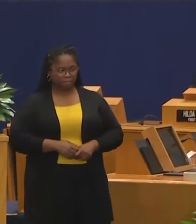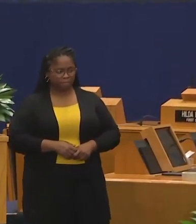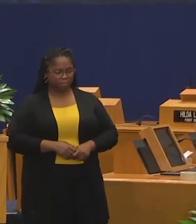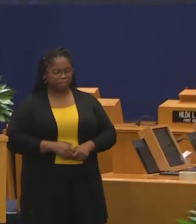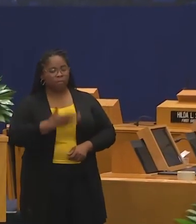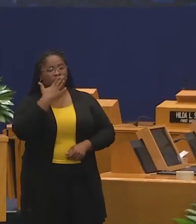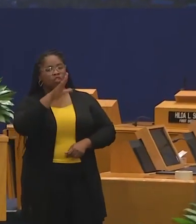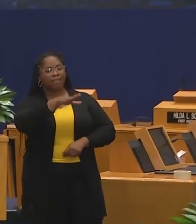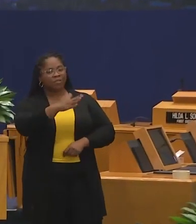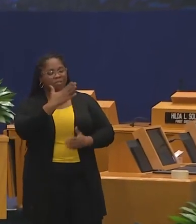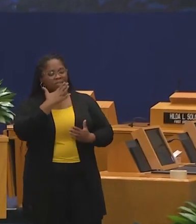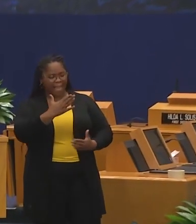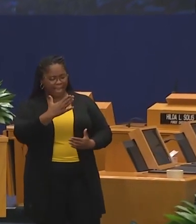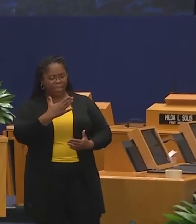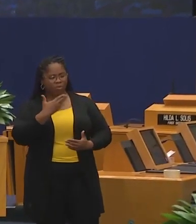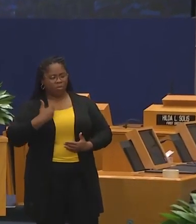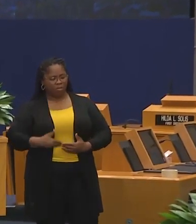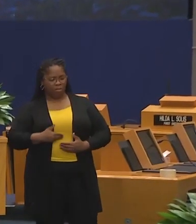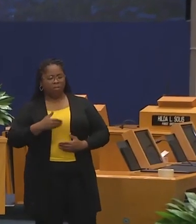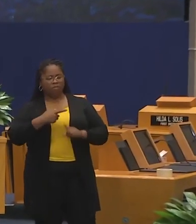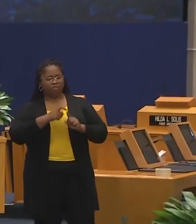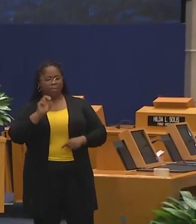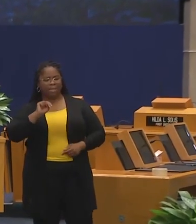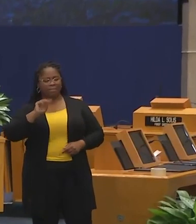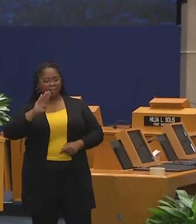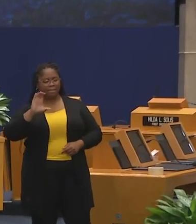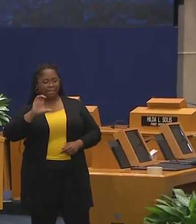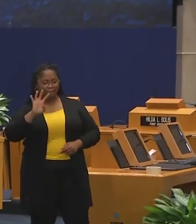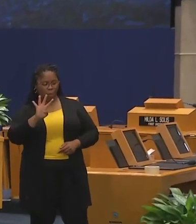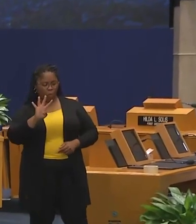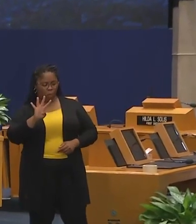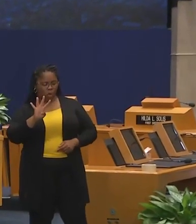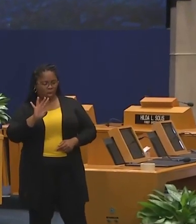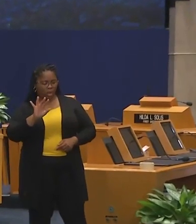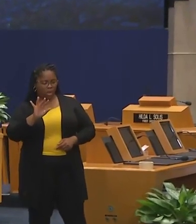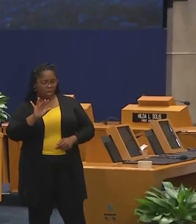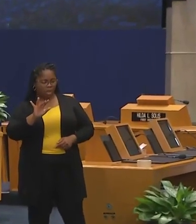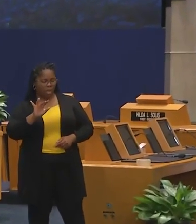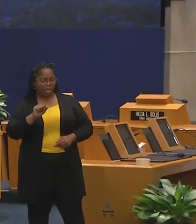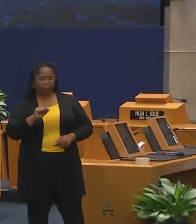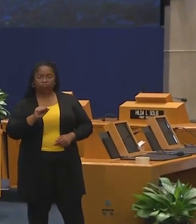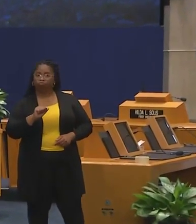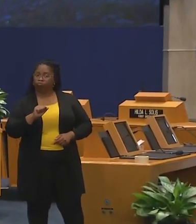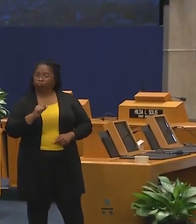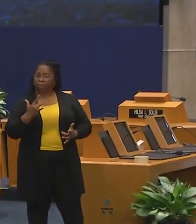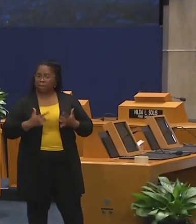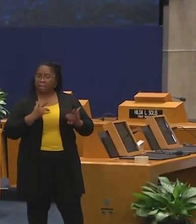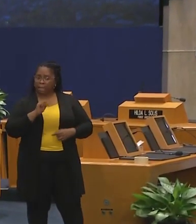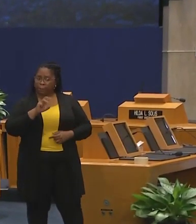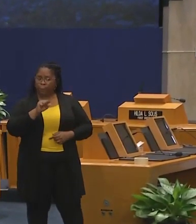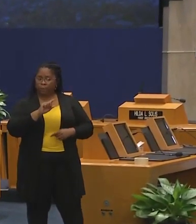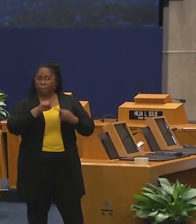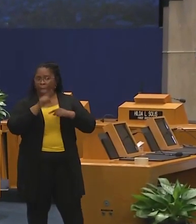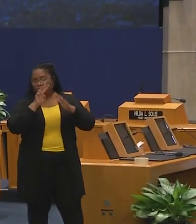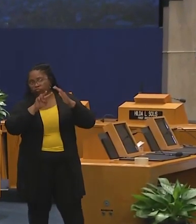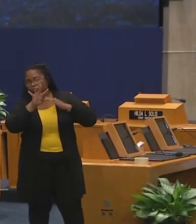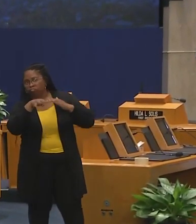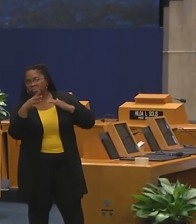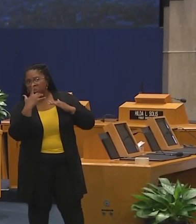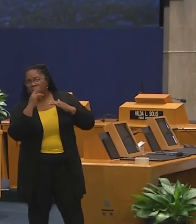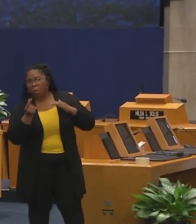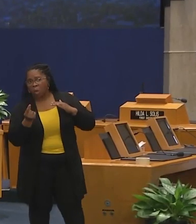Good afternoon. Thank you. Patrick Healy from NBC4. Very exciting news about the current projection.